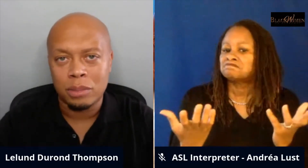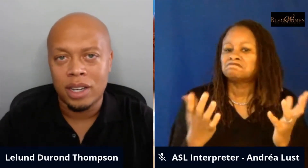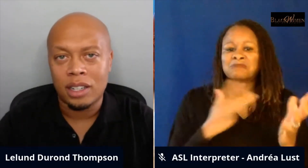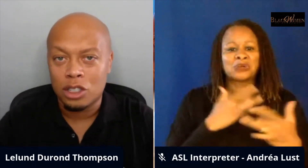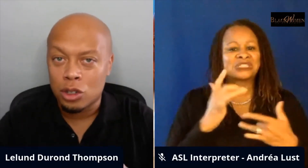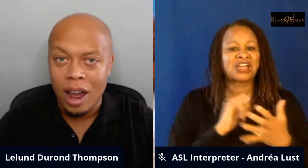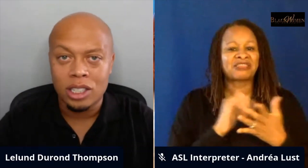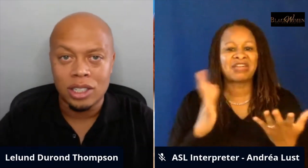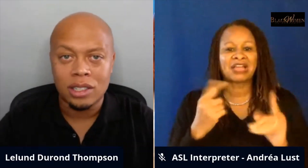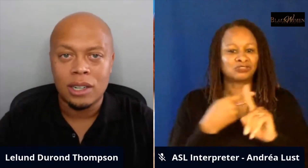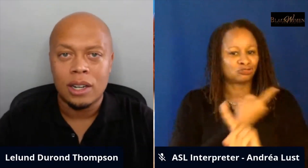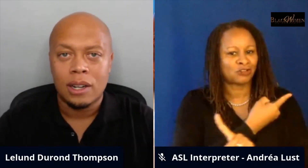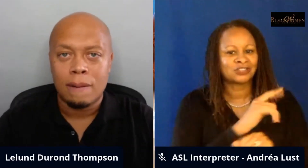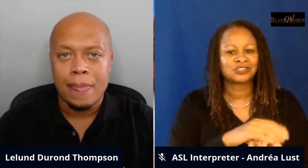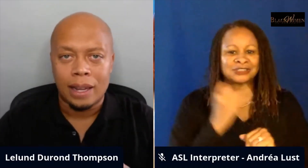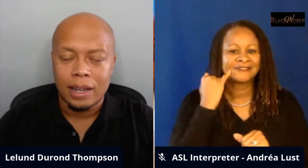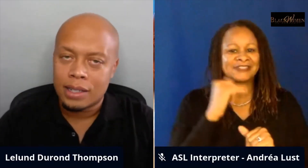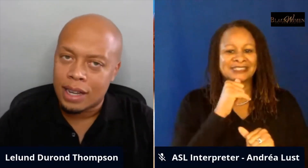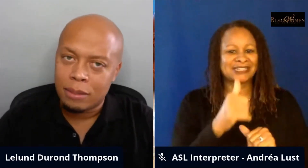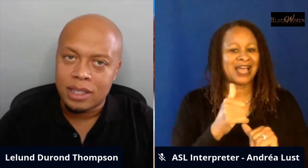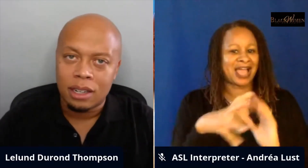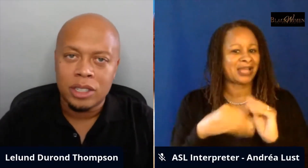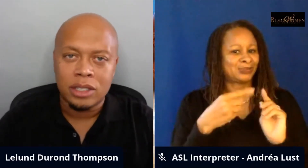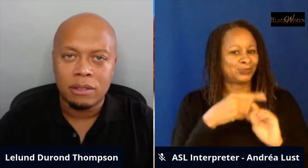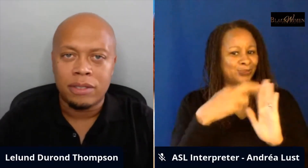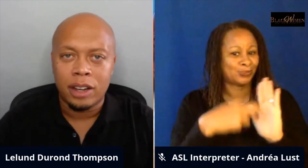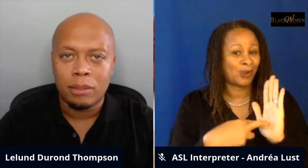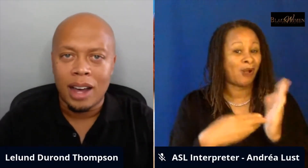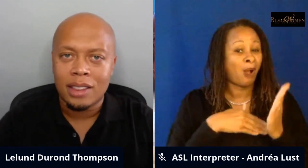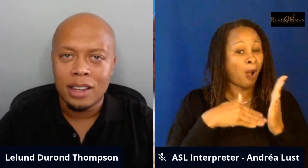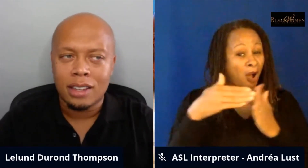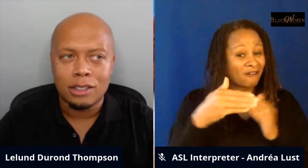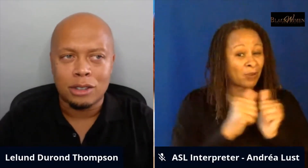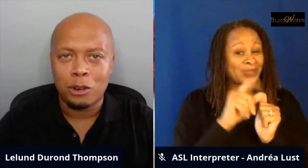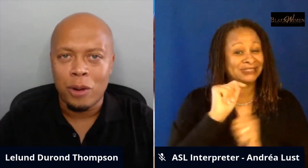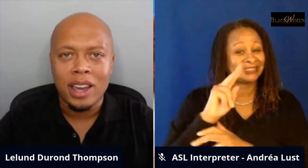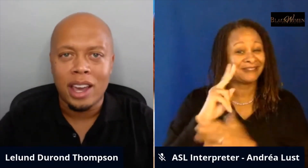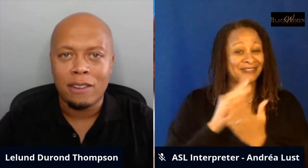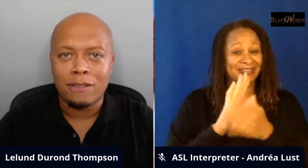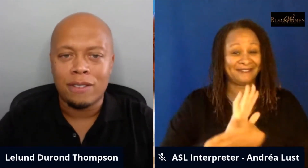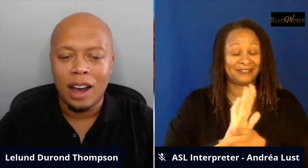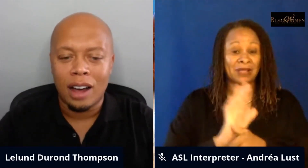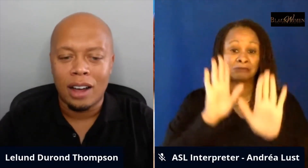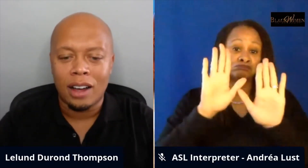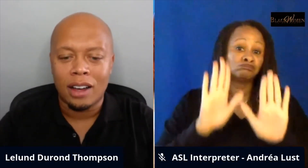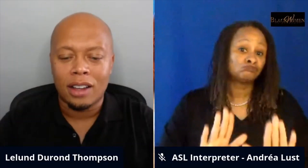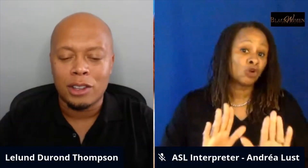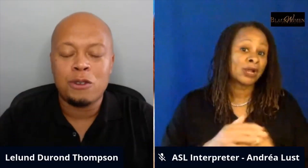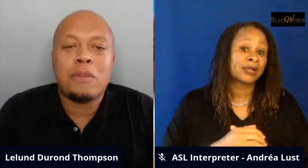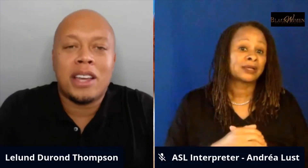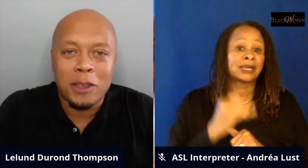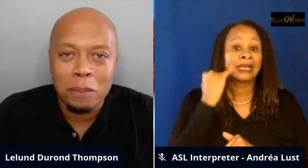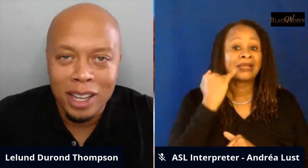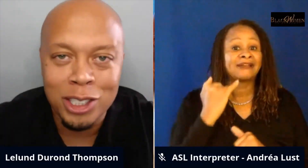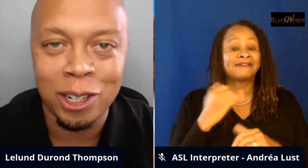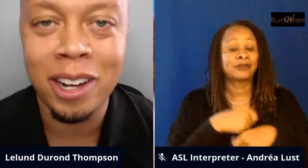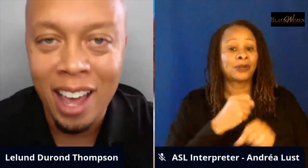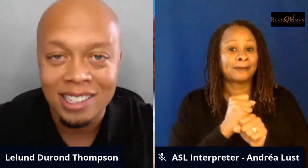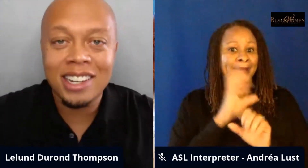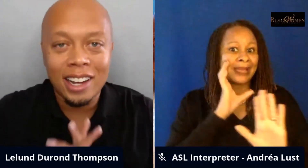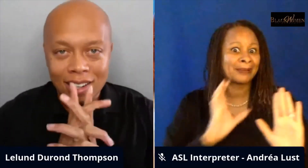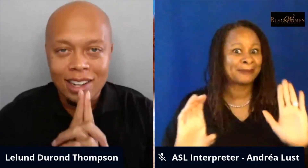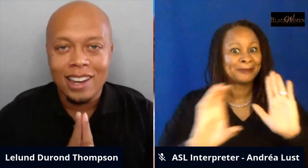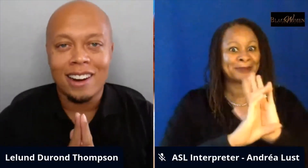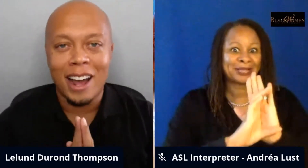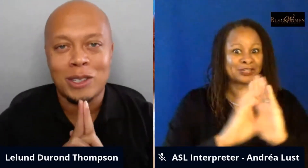consider to be a distraction. A lot of the time in television and film, I think it's great if you make the picture